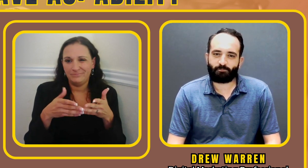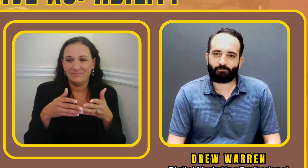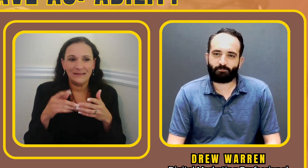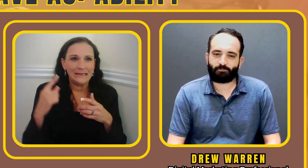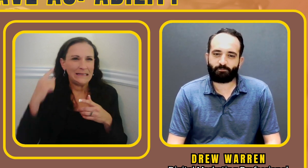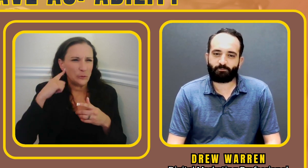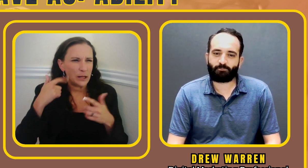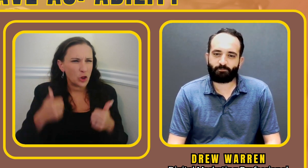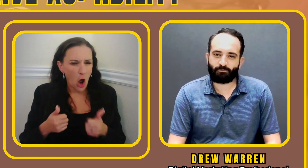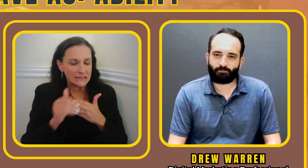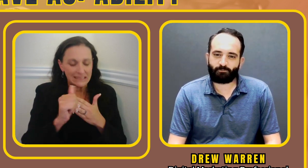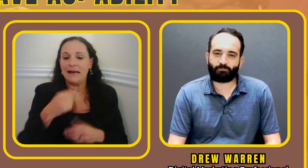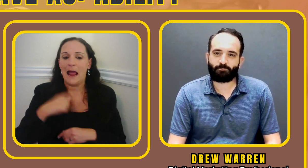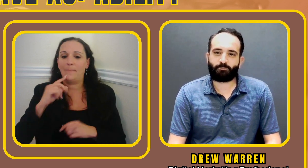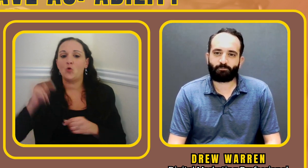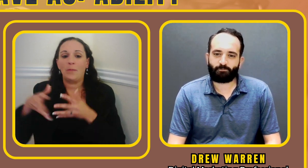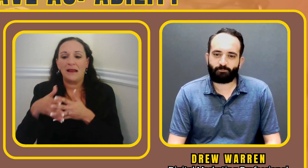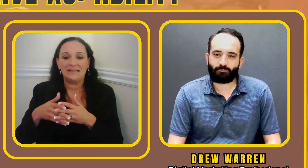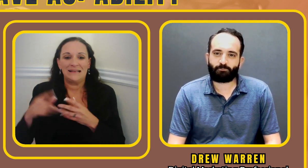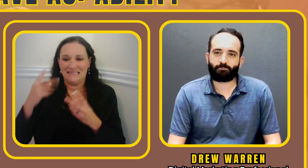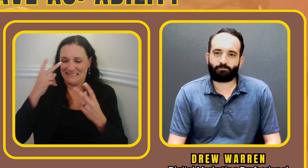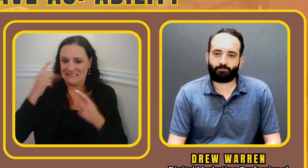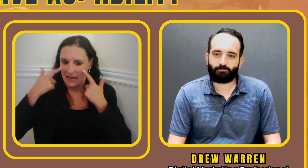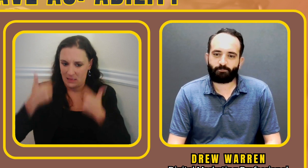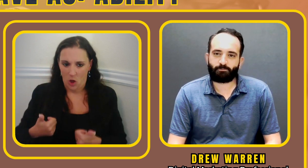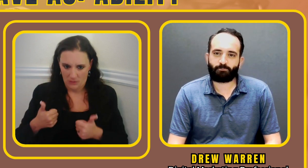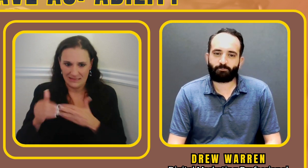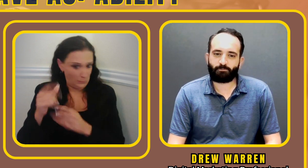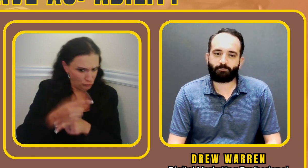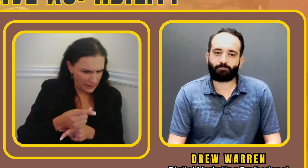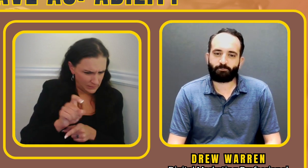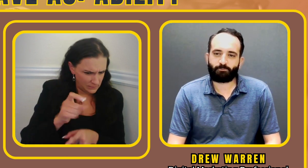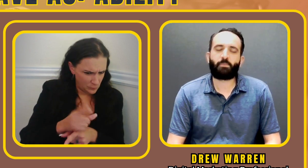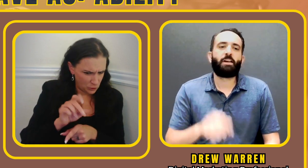hearing loss lead, and I'm the North American sight loss lead. Drew, am I right there?